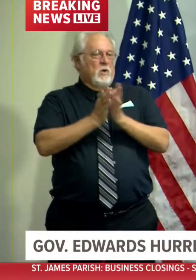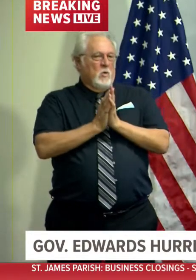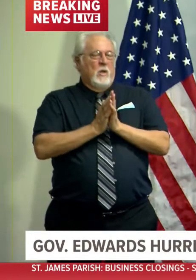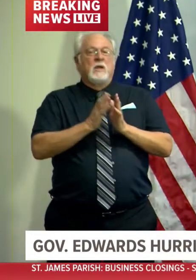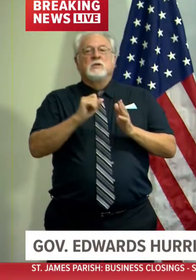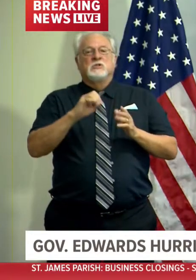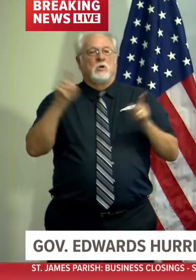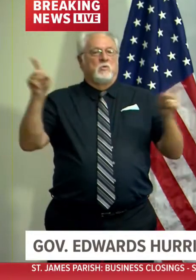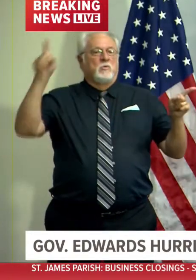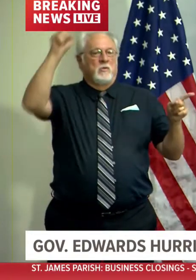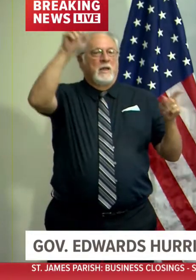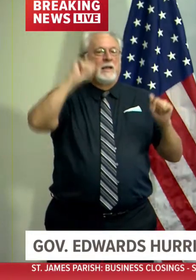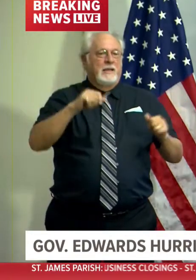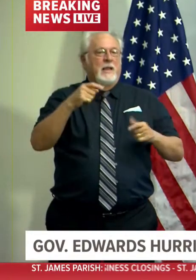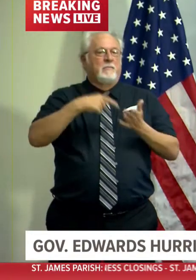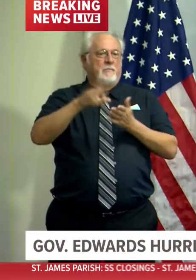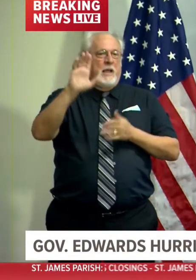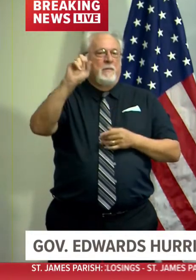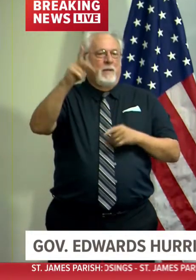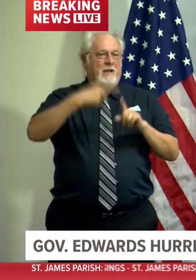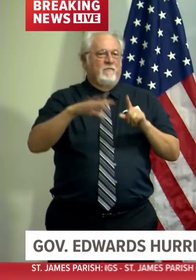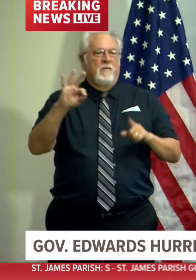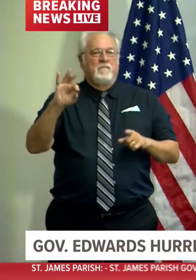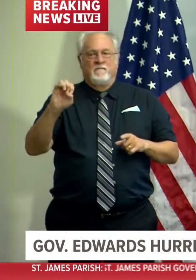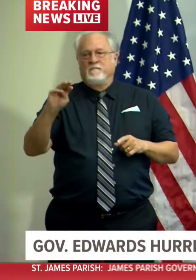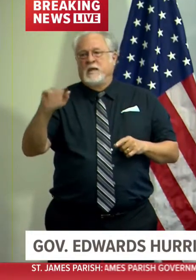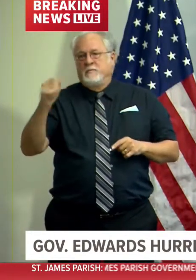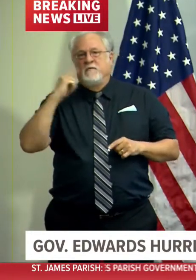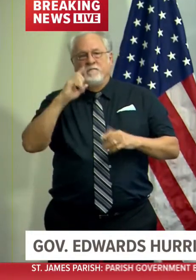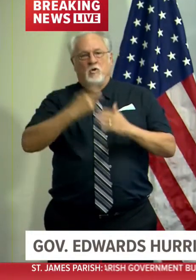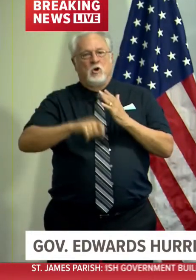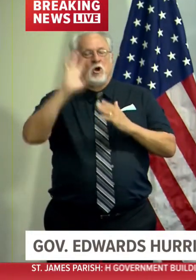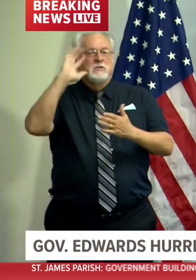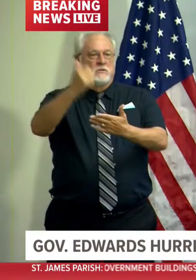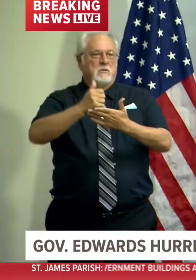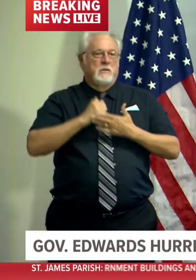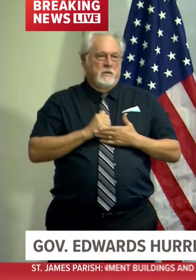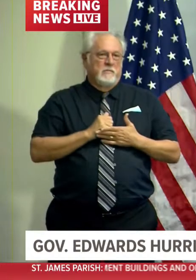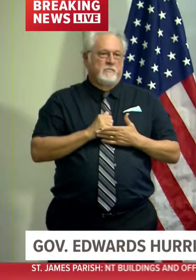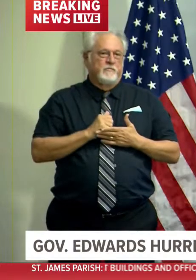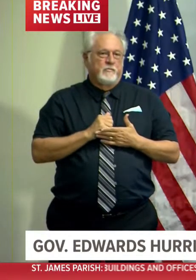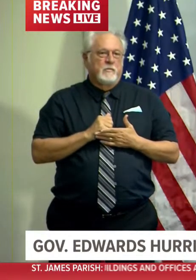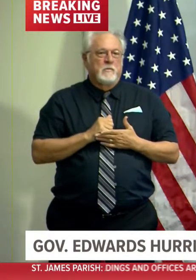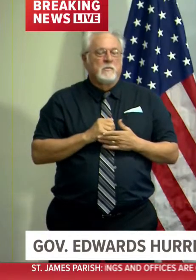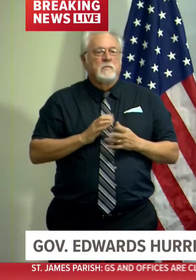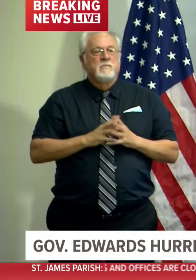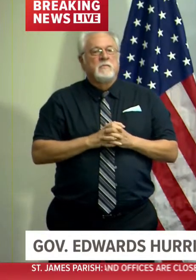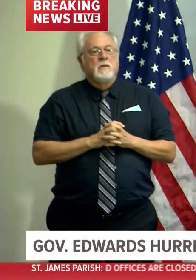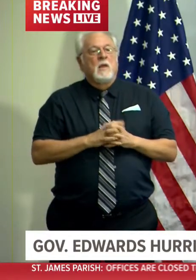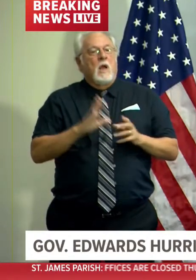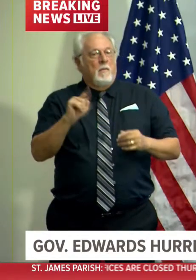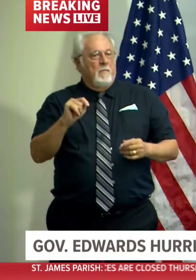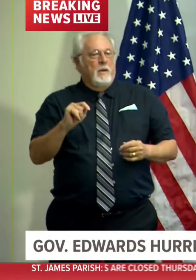so that they can be reimbursed by FEMA for the cost of the assistance that they do provide us.